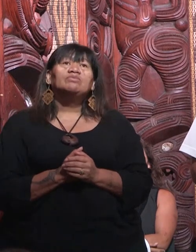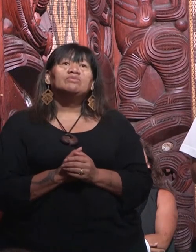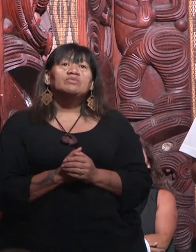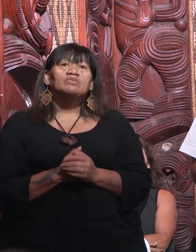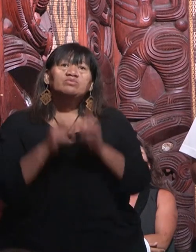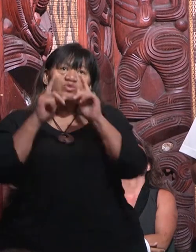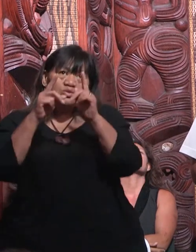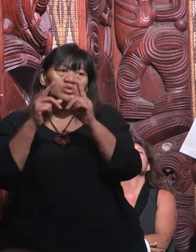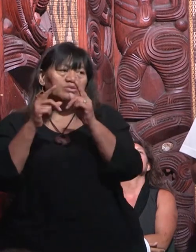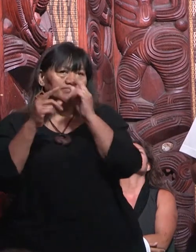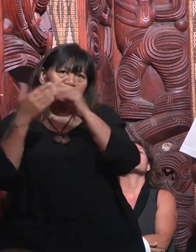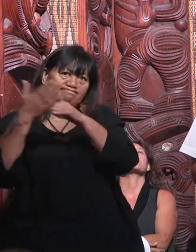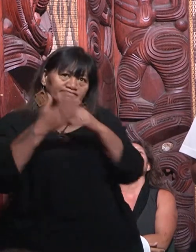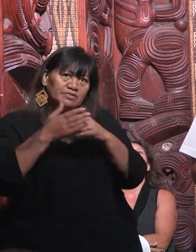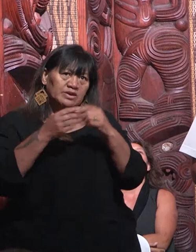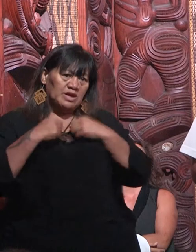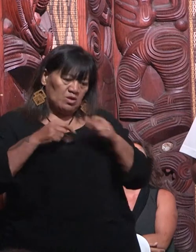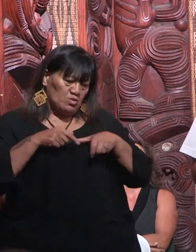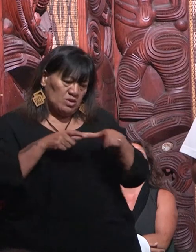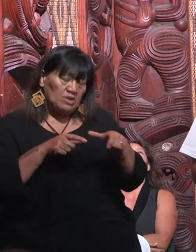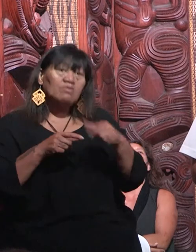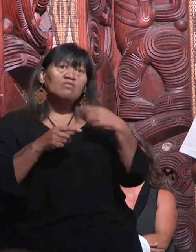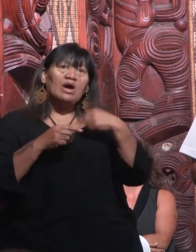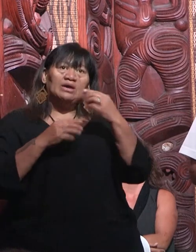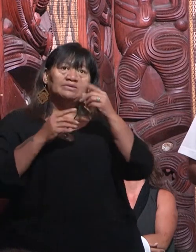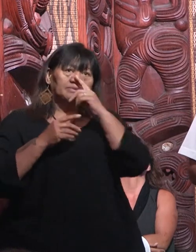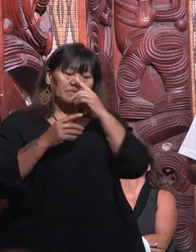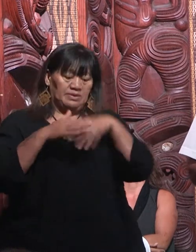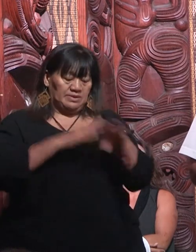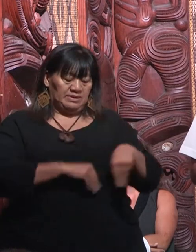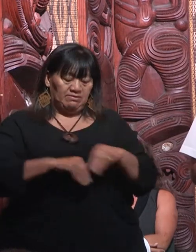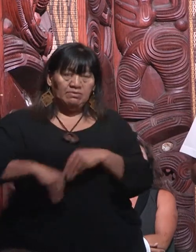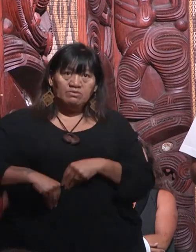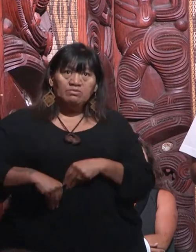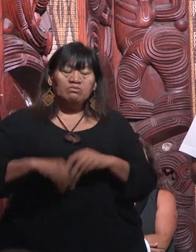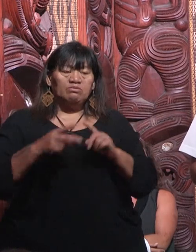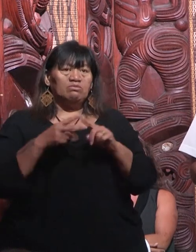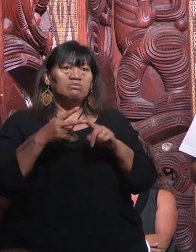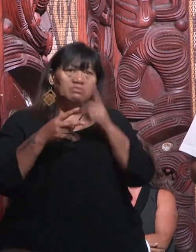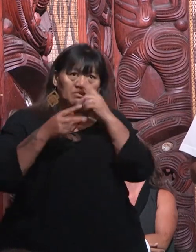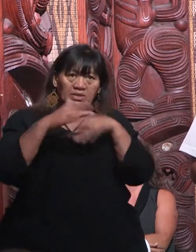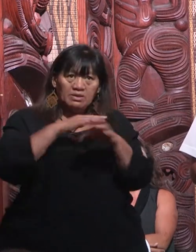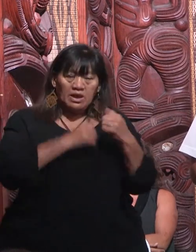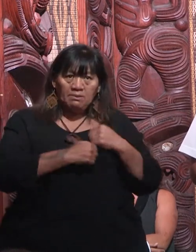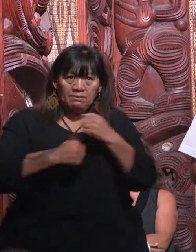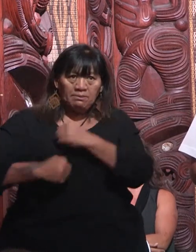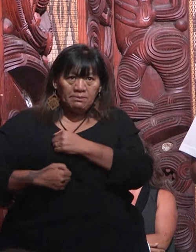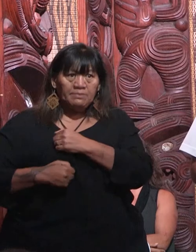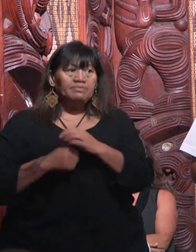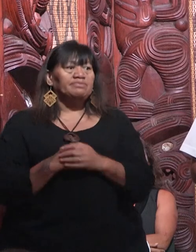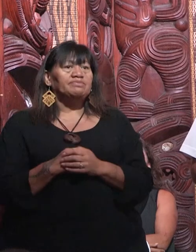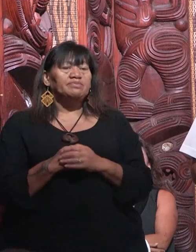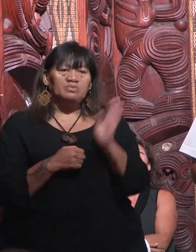te hikoitanga. O te tō moana, o te opi katua, ki te paki